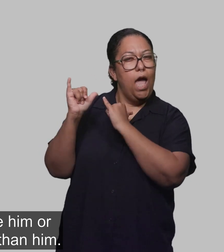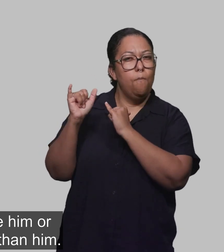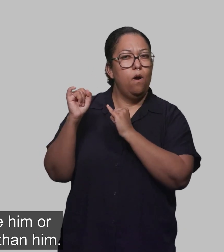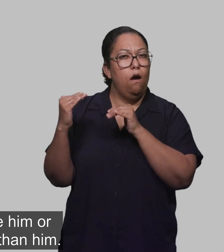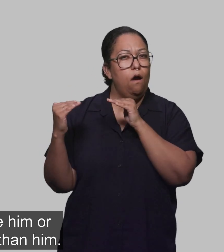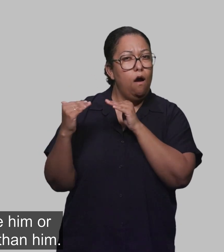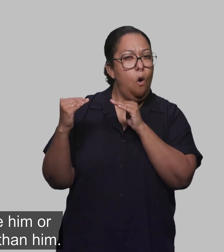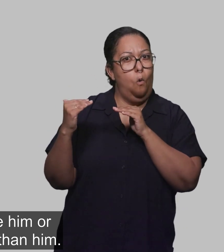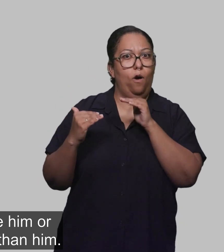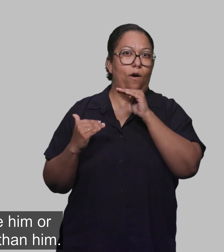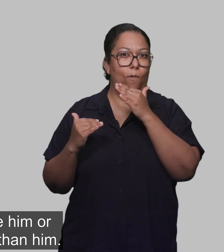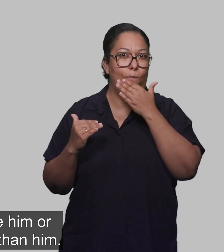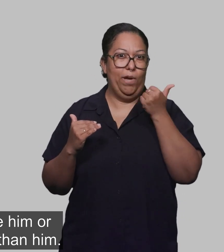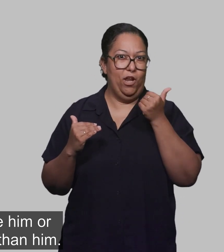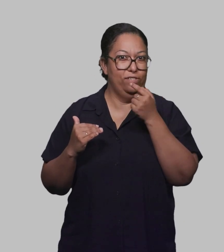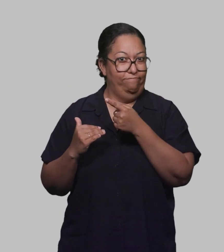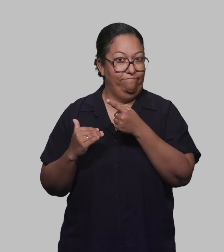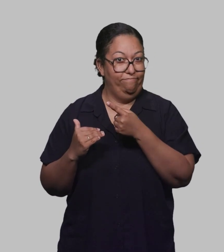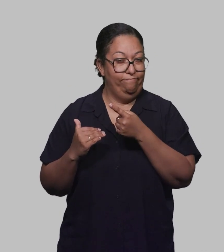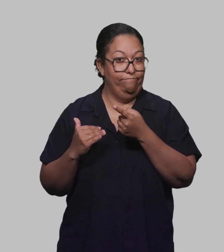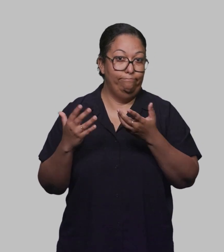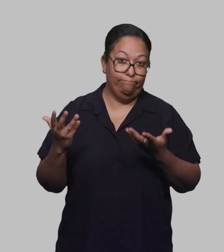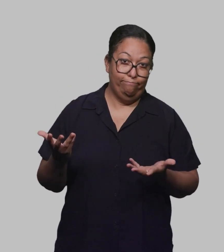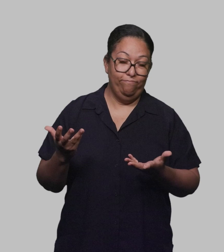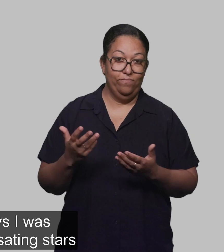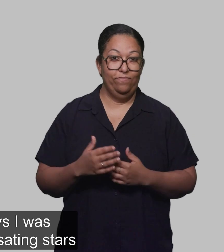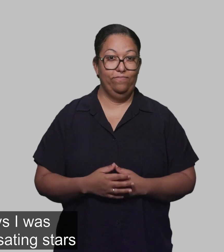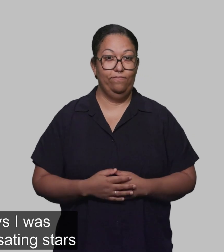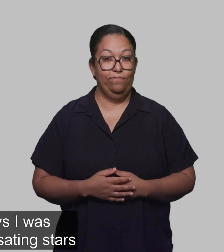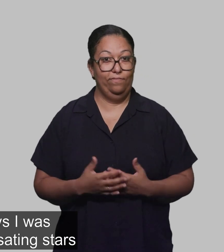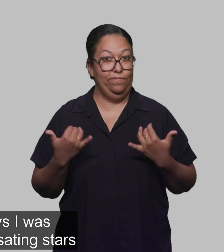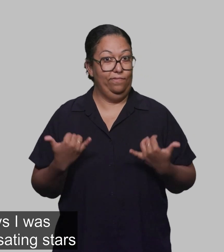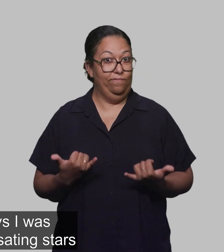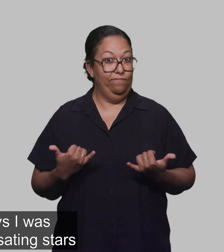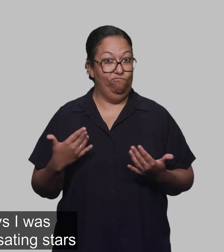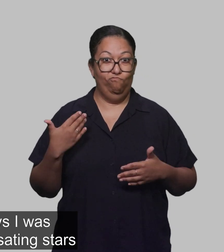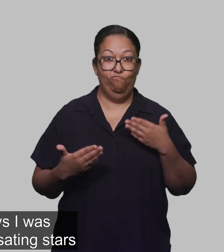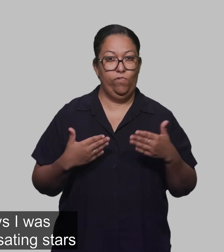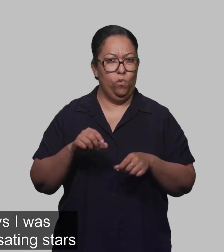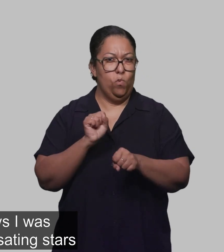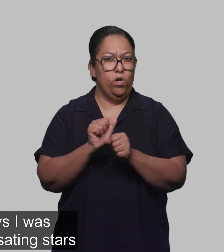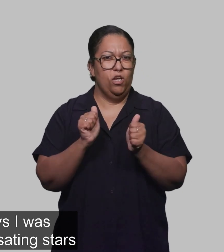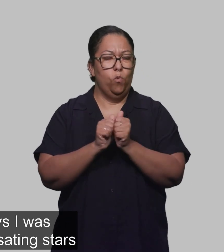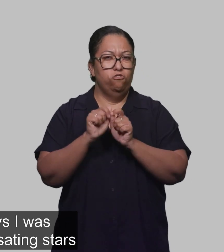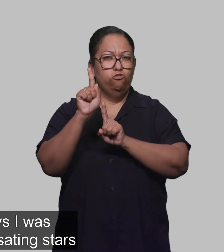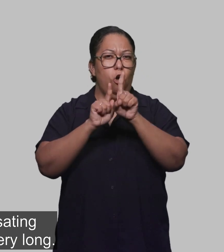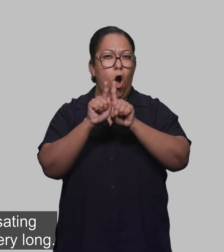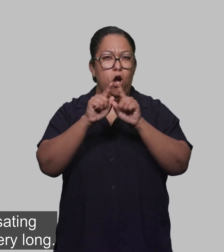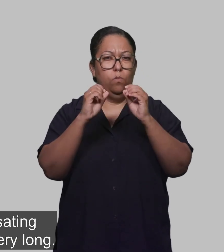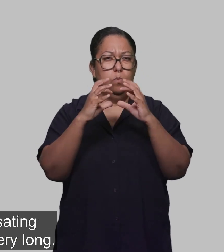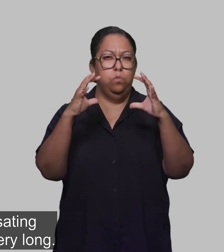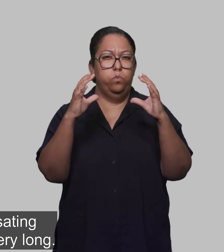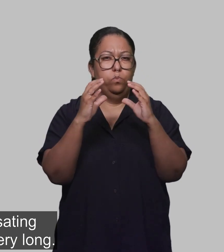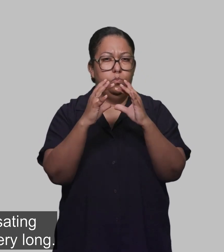him or better mentor than him. So these days I was working with pulsating stars